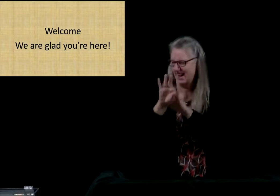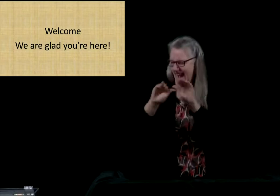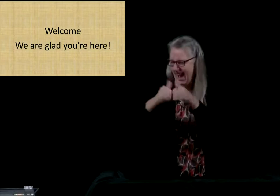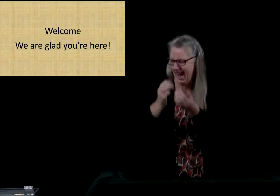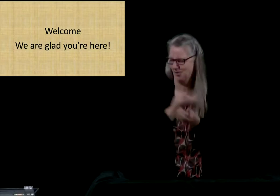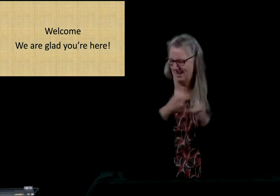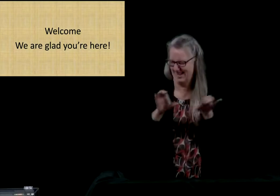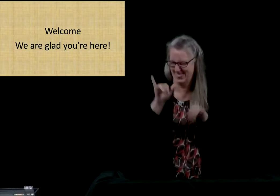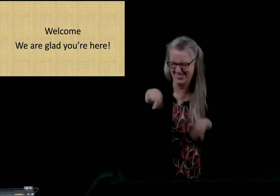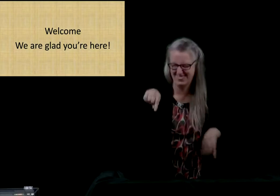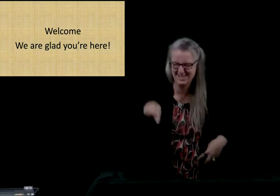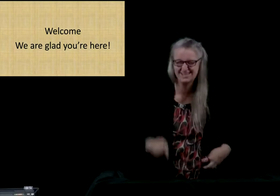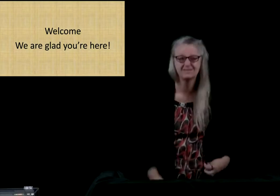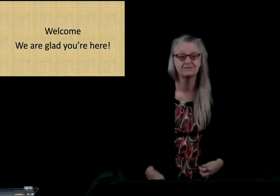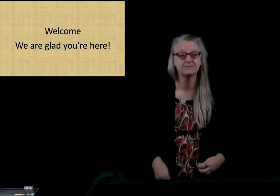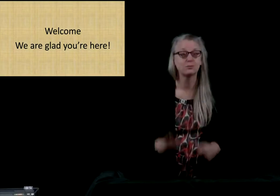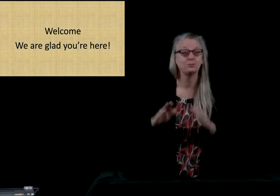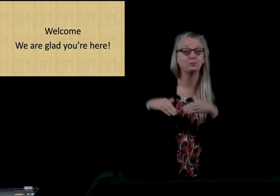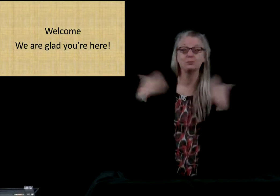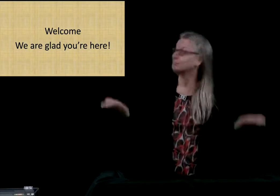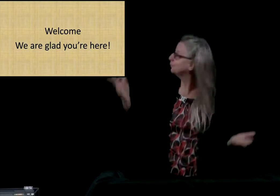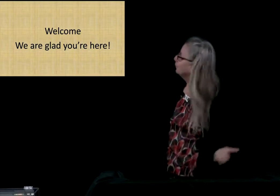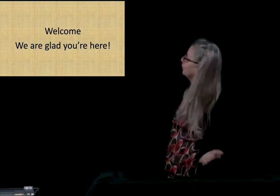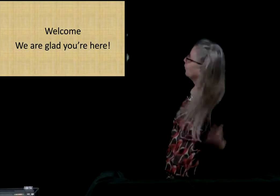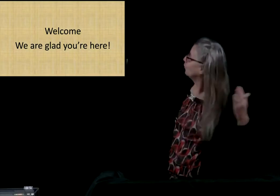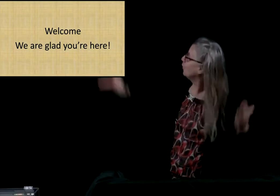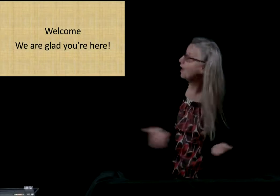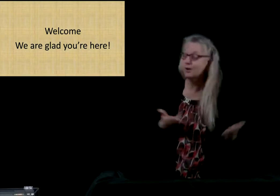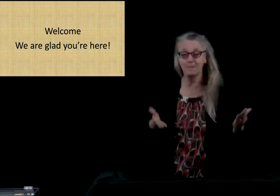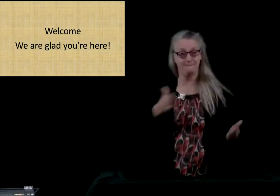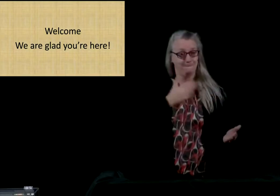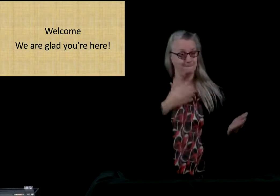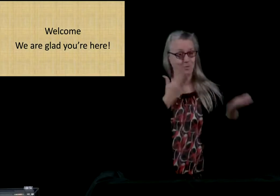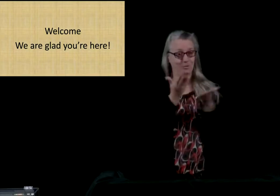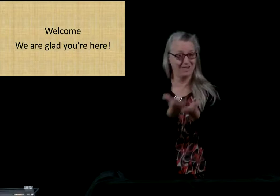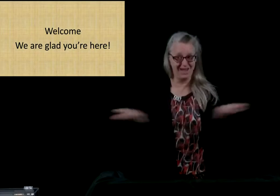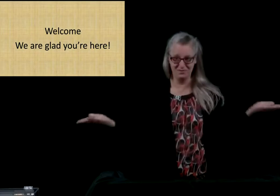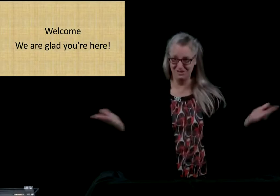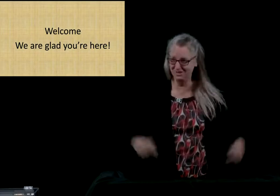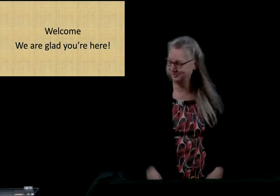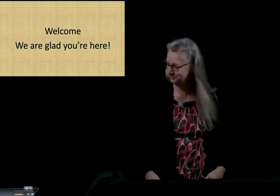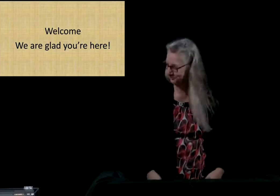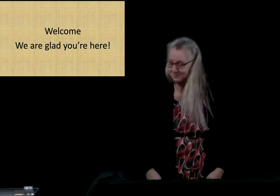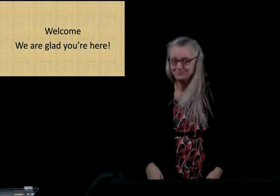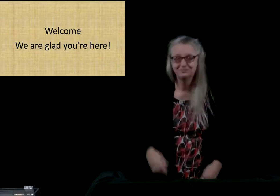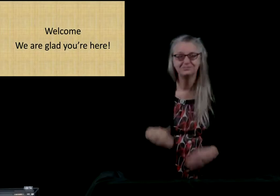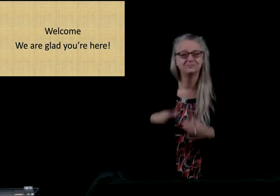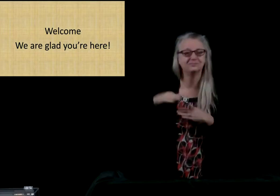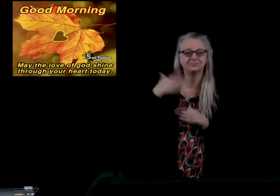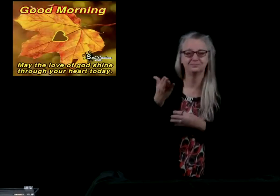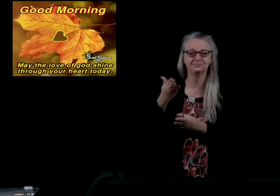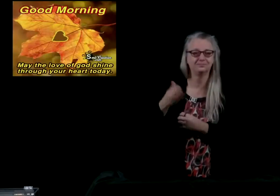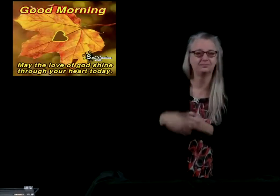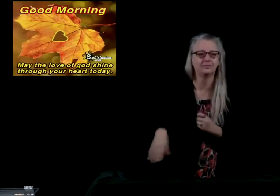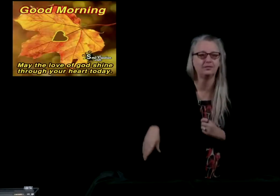preaching. We're going to find out how we did this. We're so happy you're here.